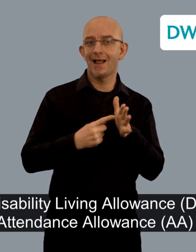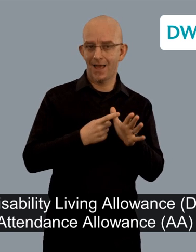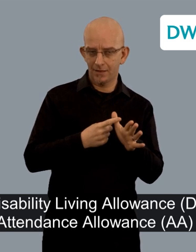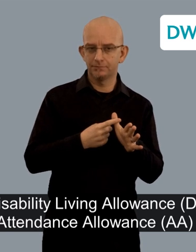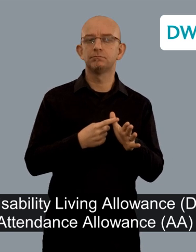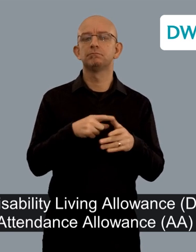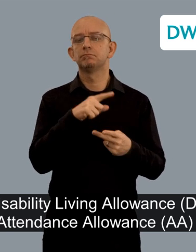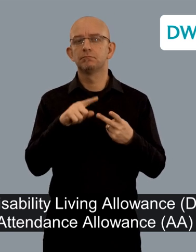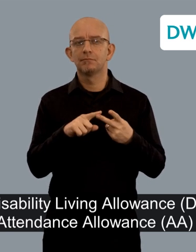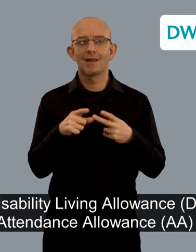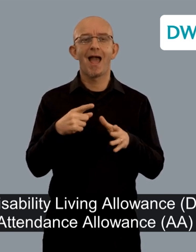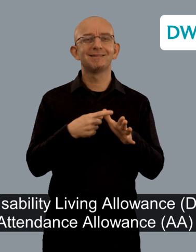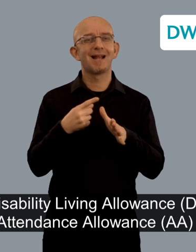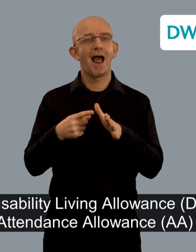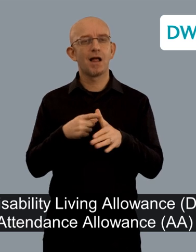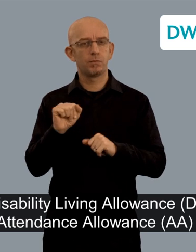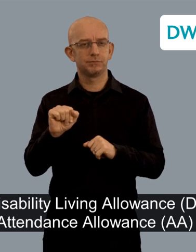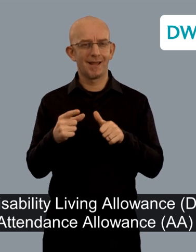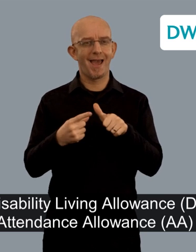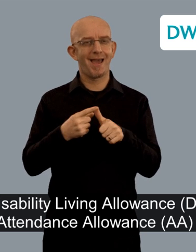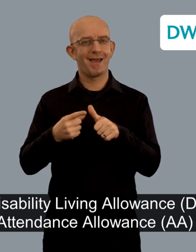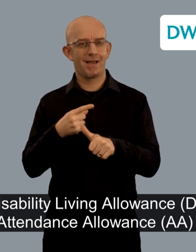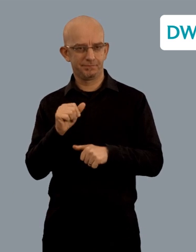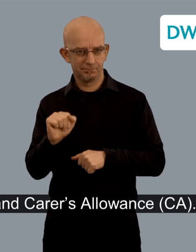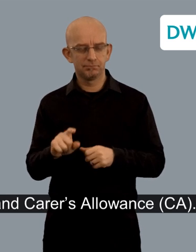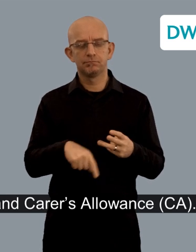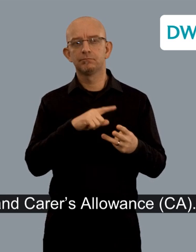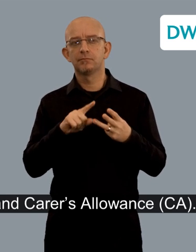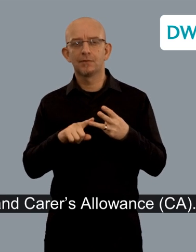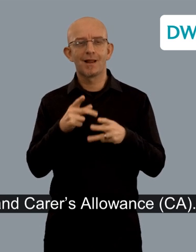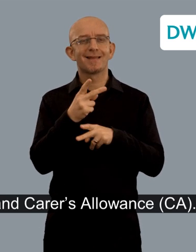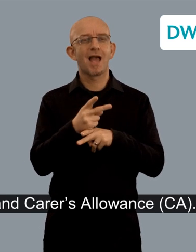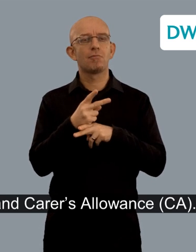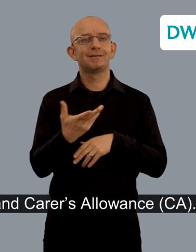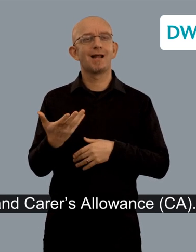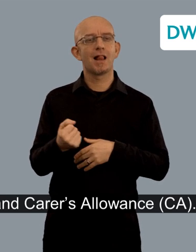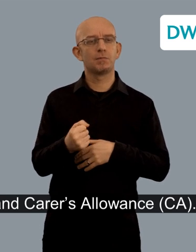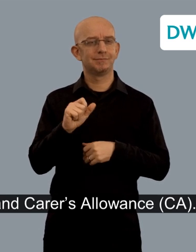attendance allowance, AA, and carers allowance, CA.